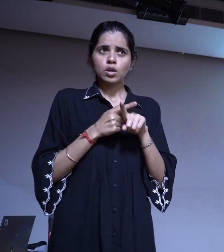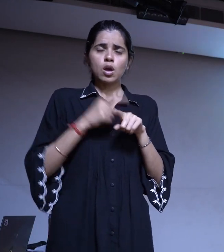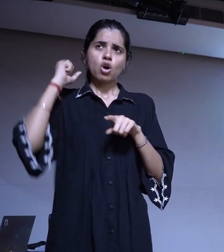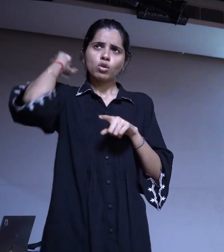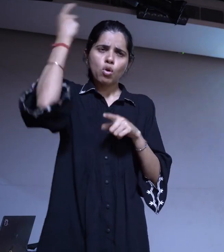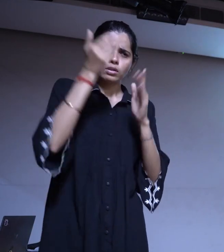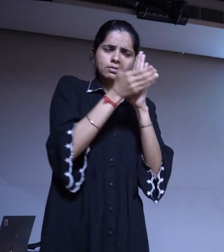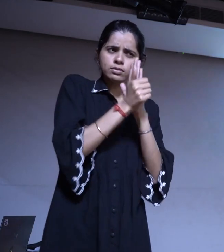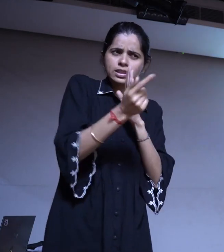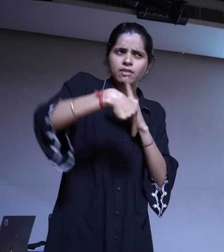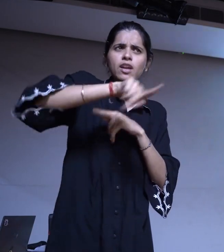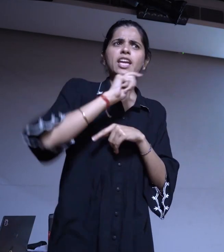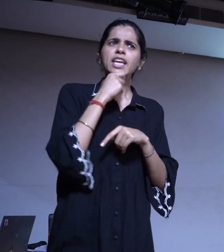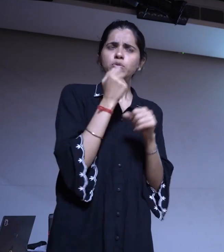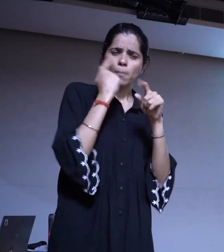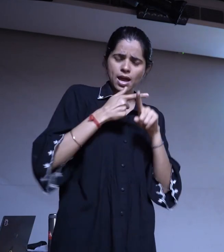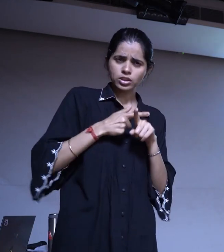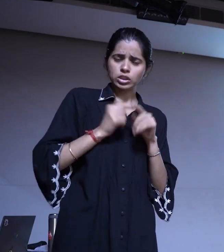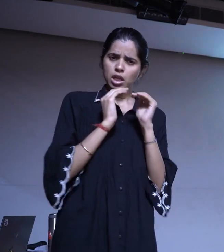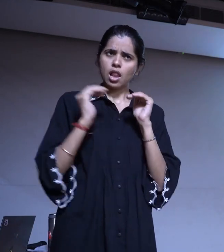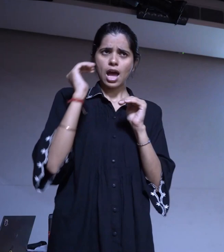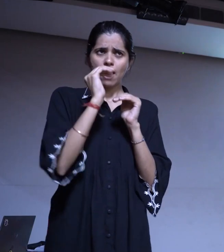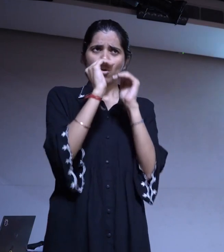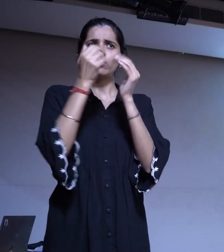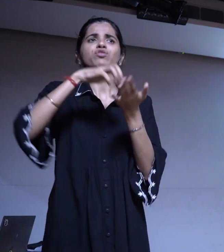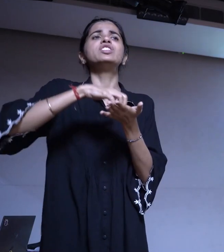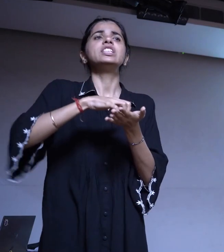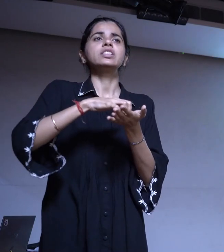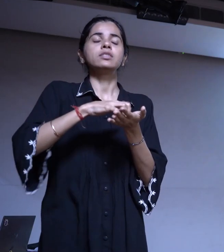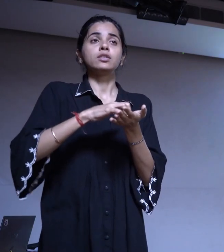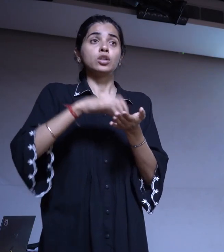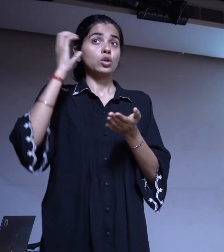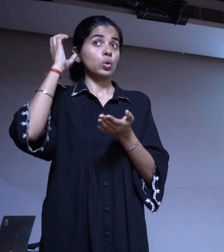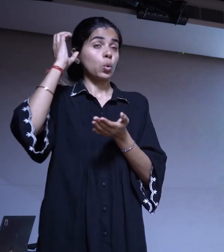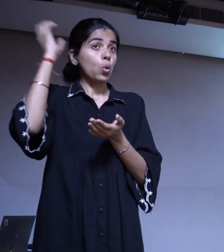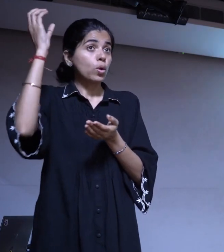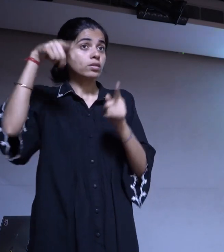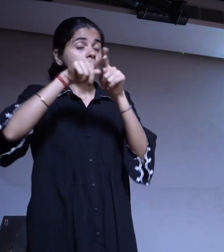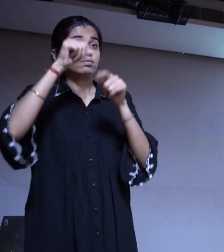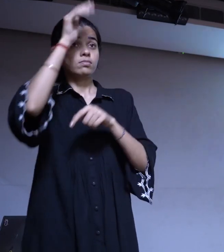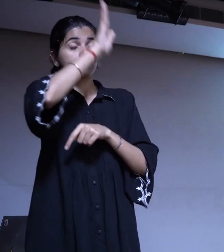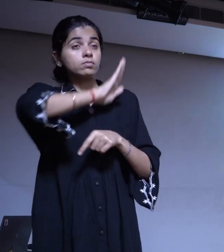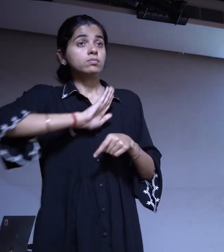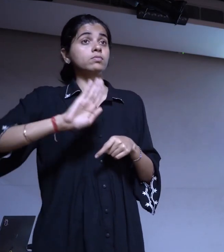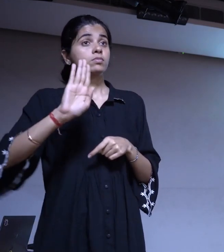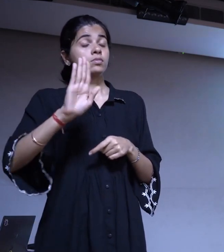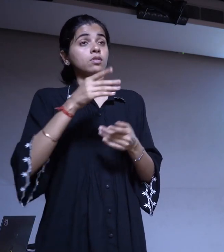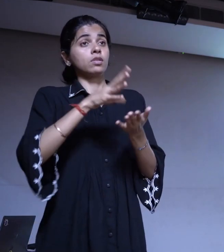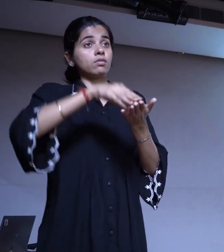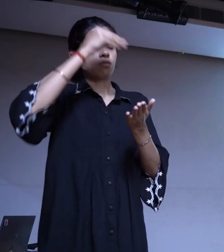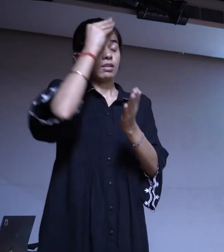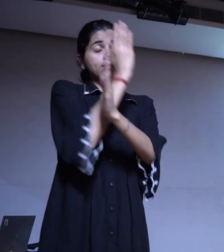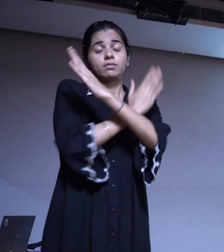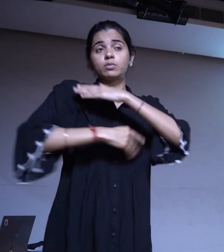cognitive skills at a particular age okay and and this is very important in a context of like India where uh learning